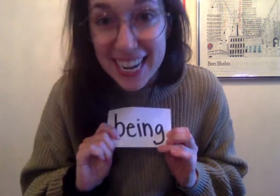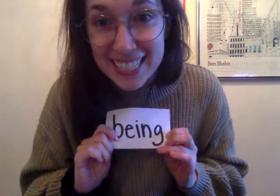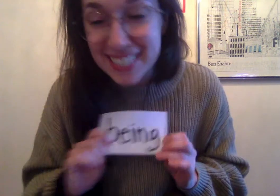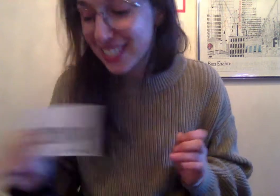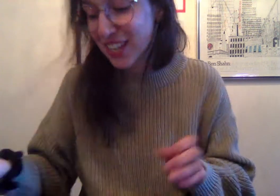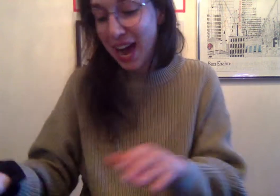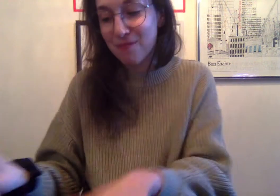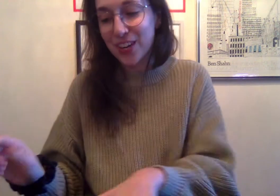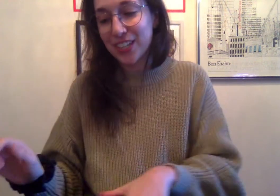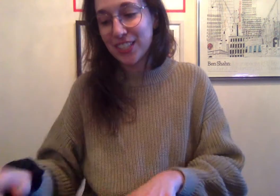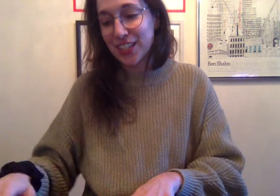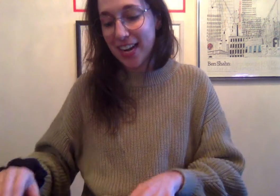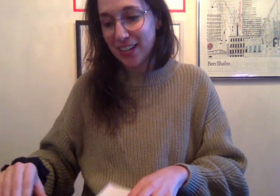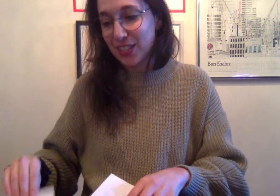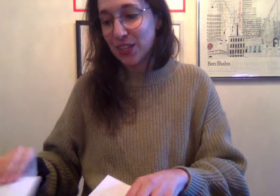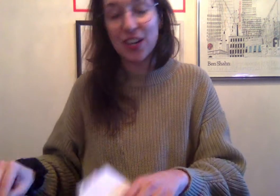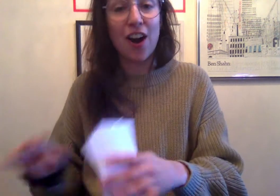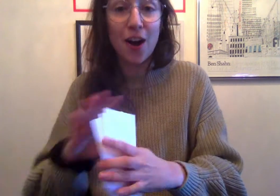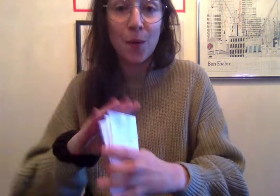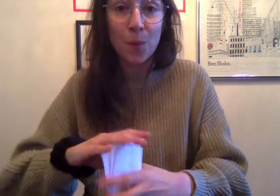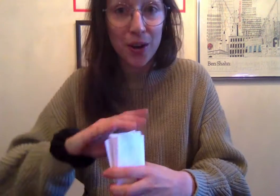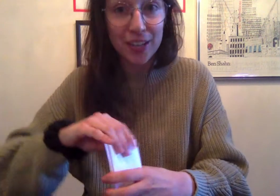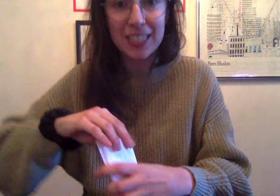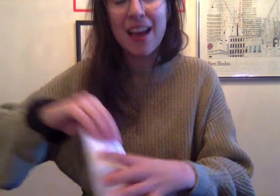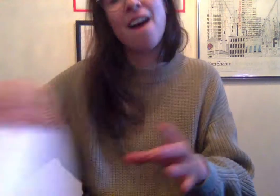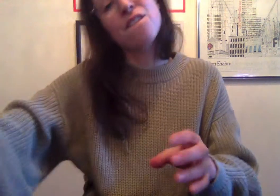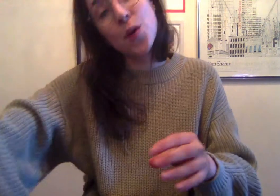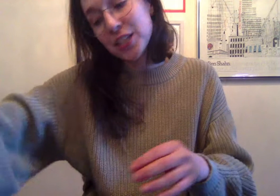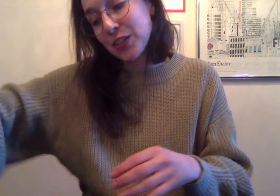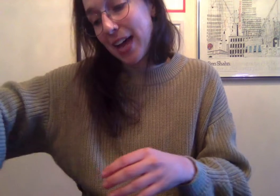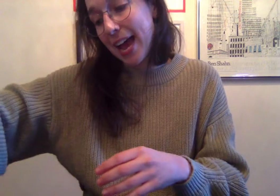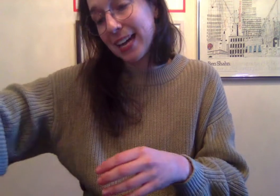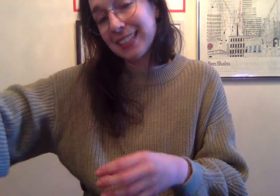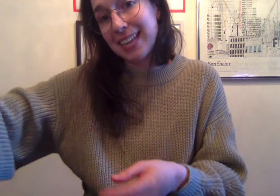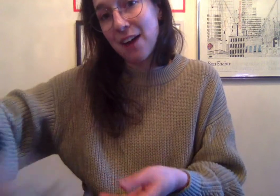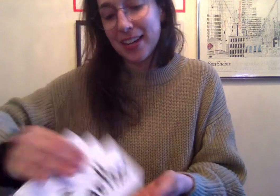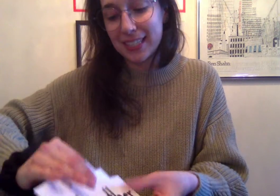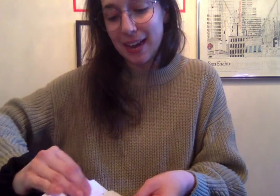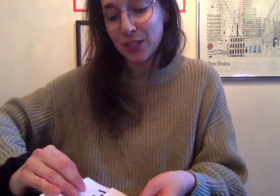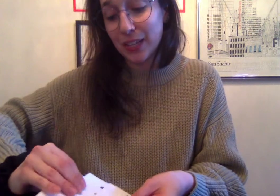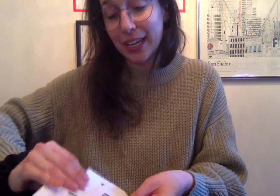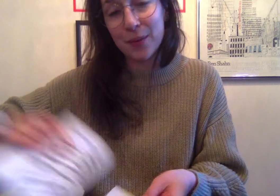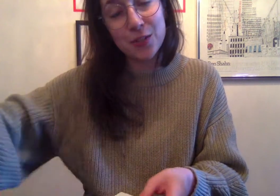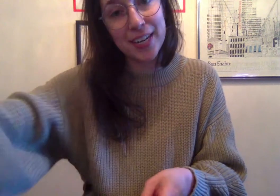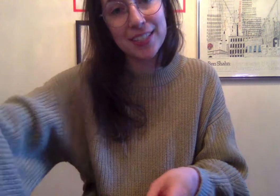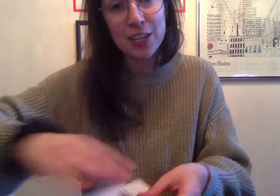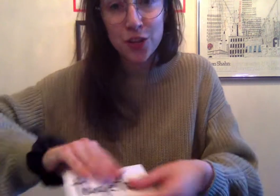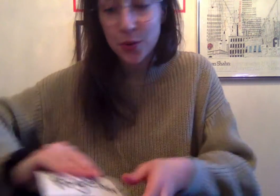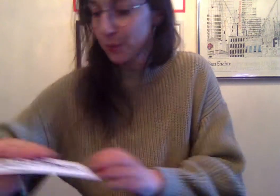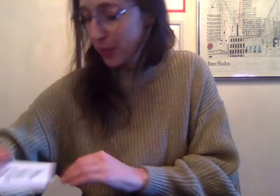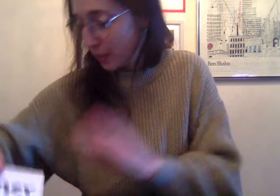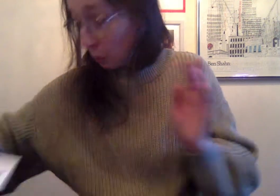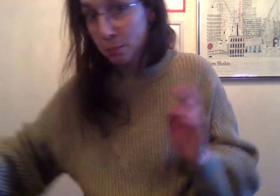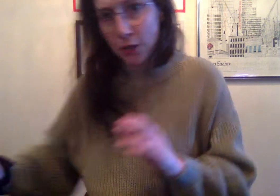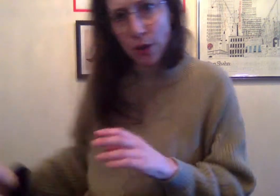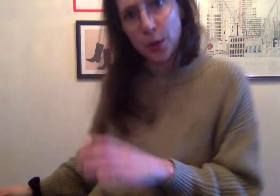Nice job, first graders. Those are our words for today. Now it is time to look at which words you, oops, I dropped one,